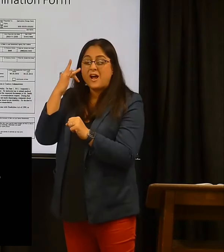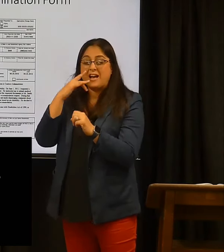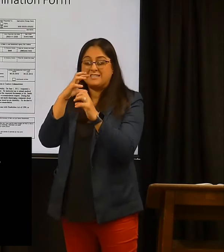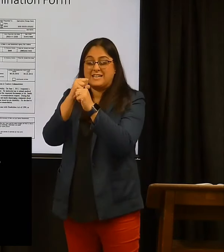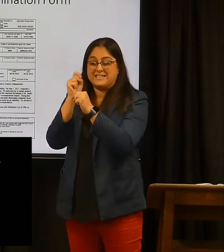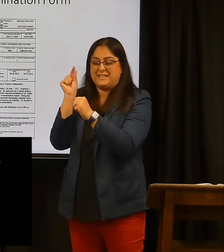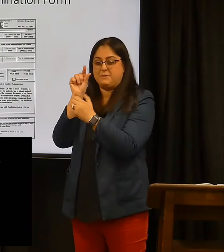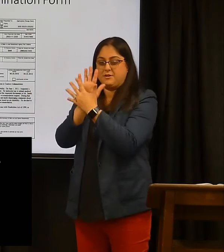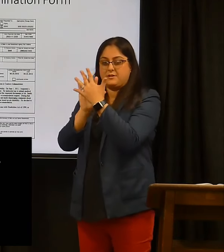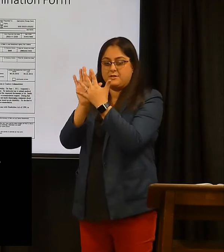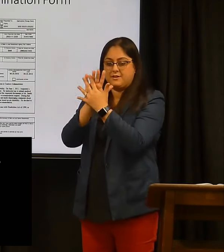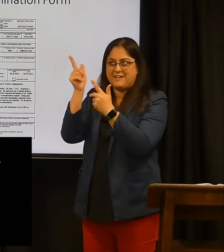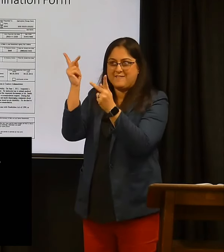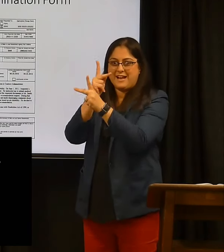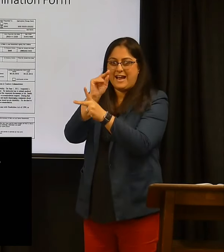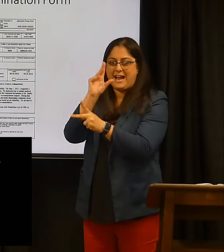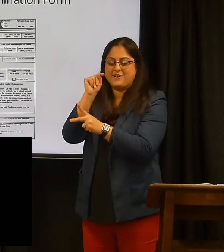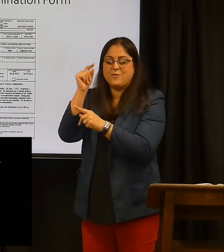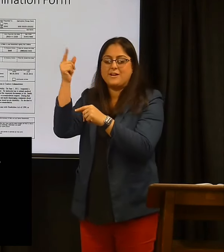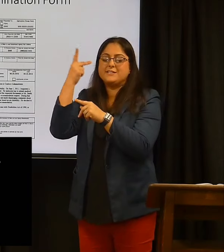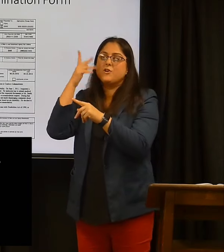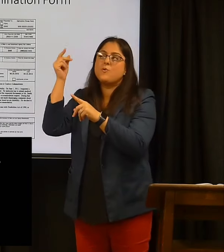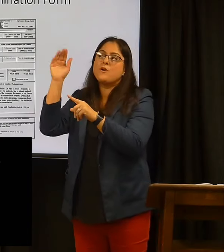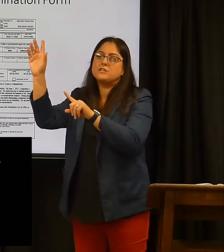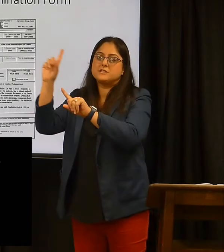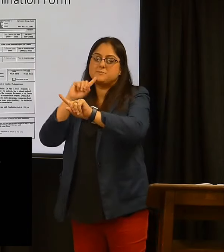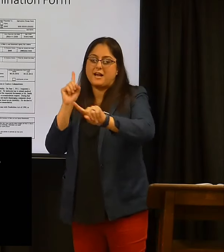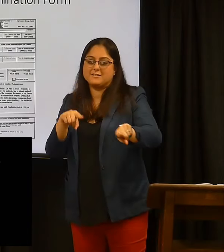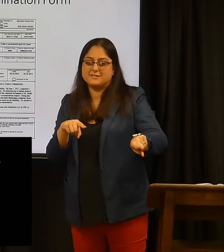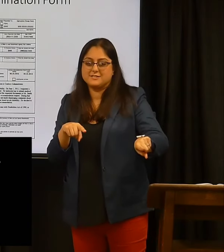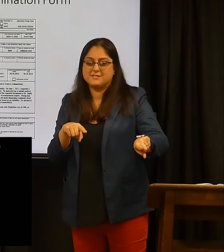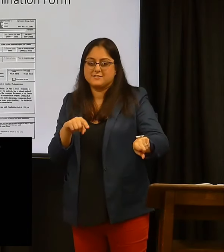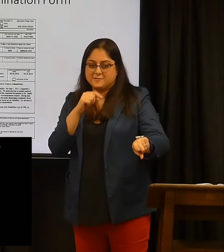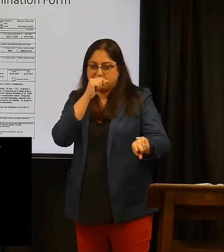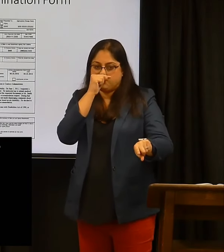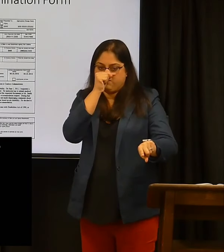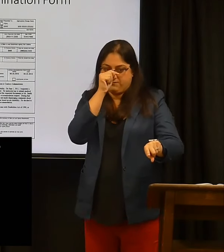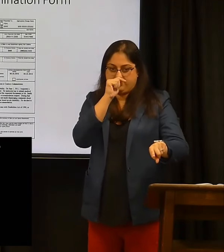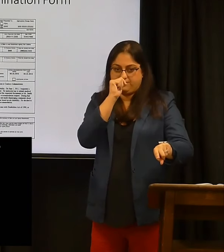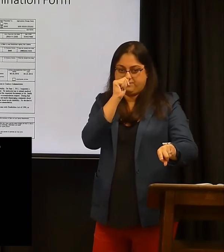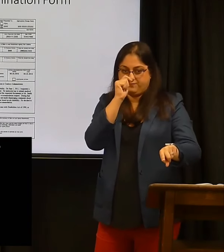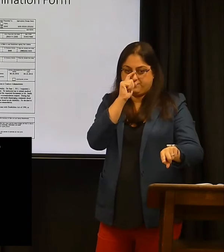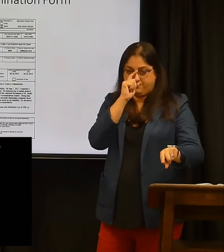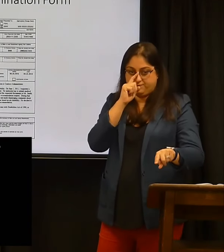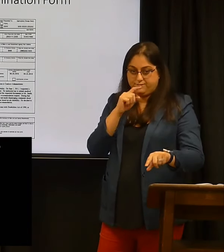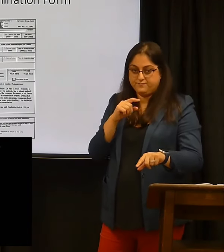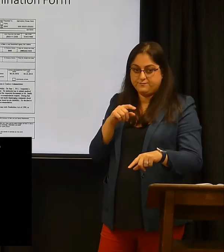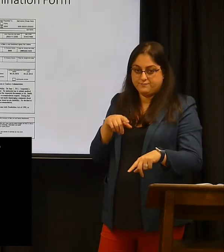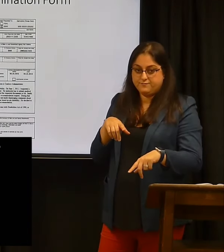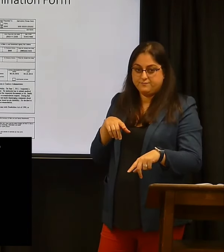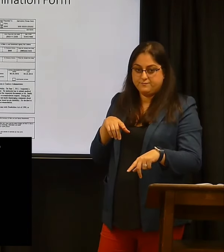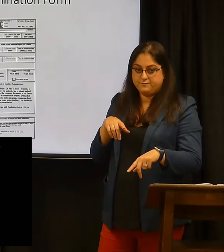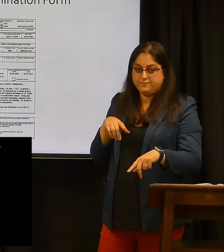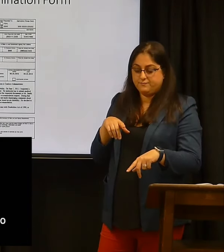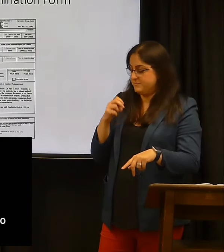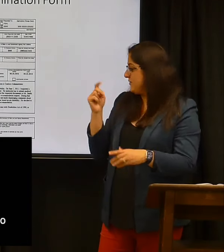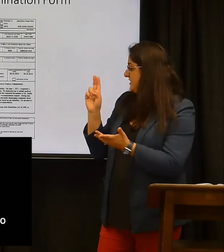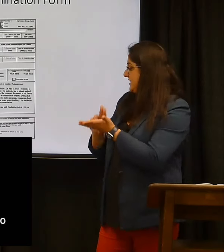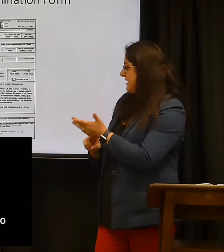And the summary is a little bit vague. We want it to be vague enough so that they can't necessarily figure out who it is that's